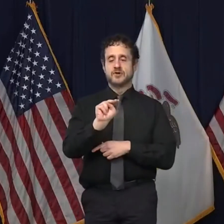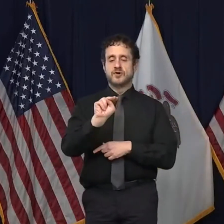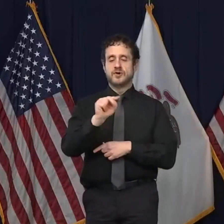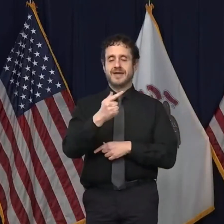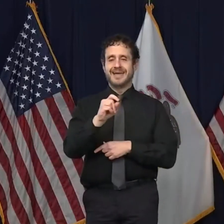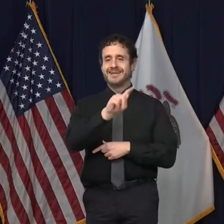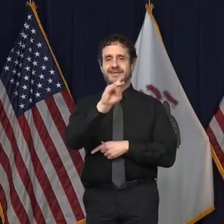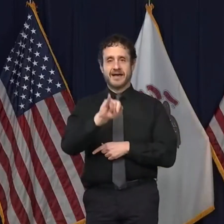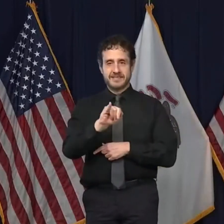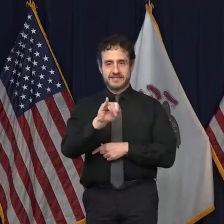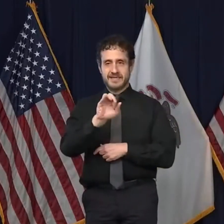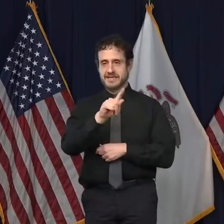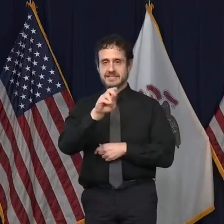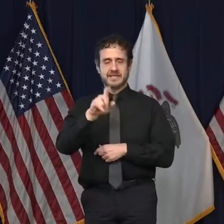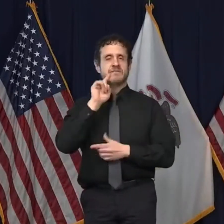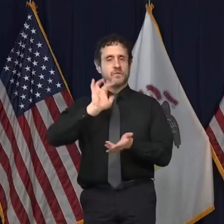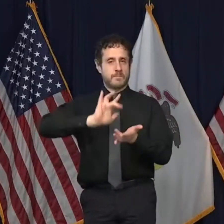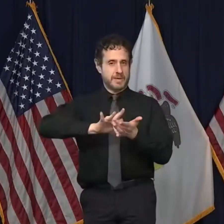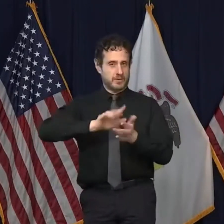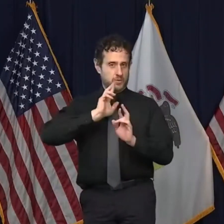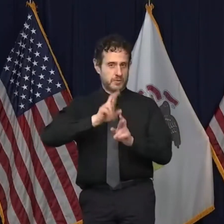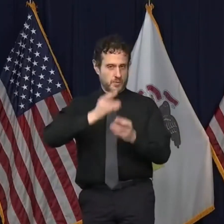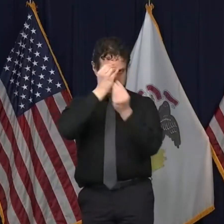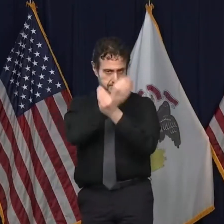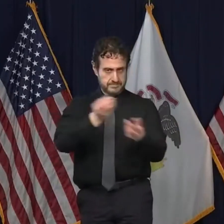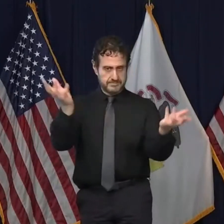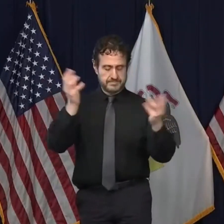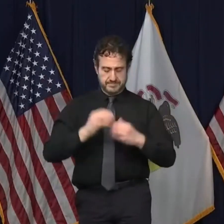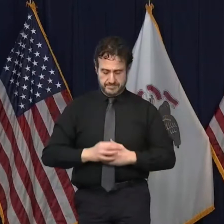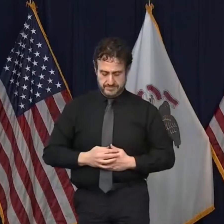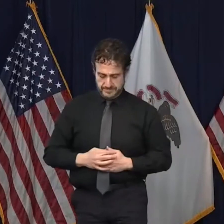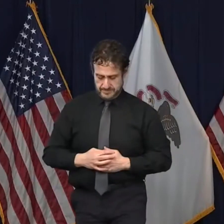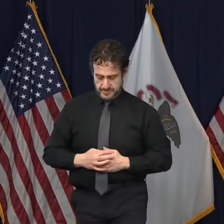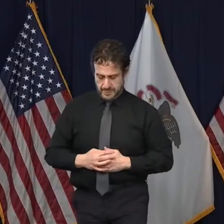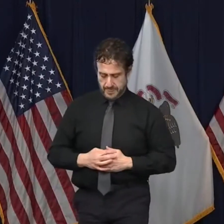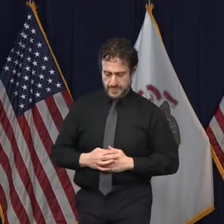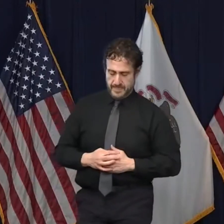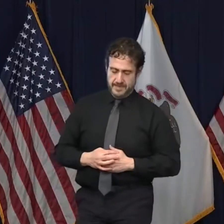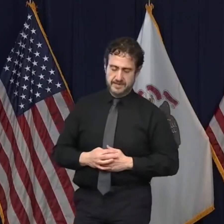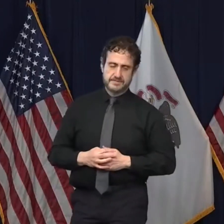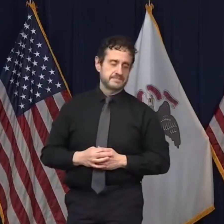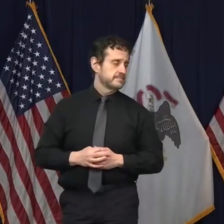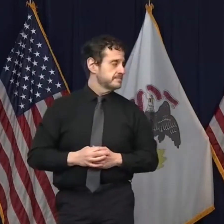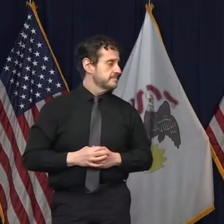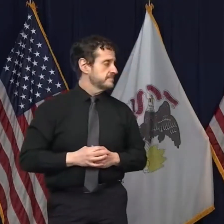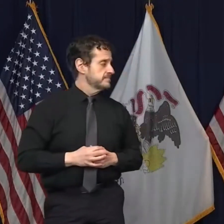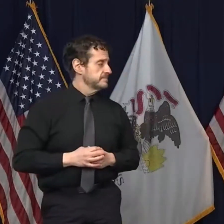Ezike for today's medical update.